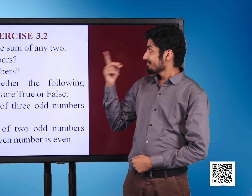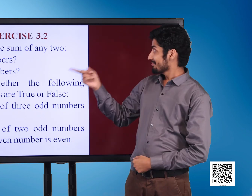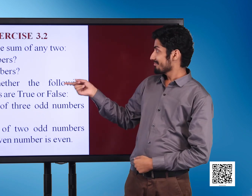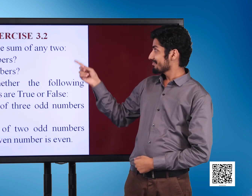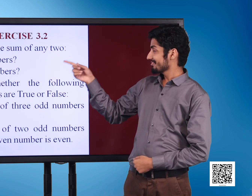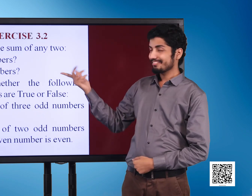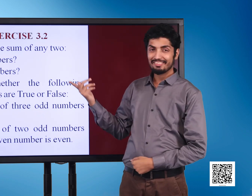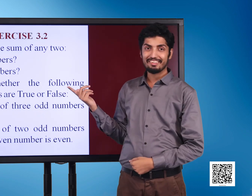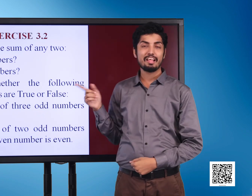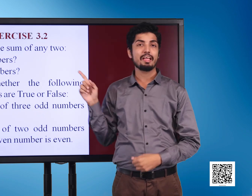Exercise 3.2.